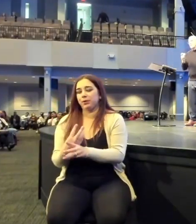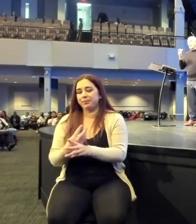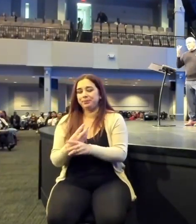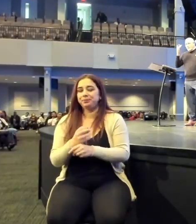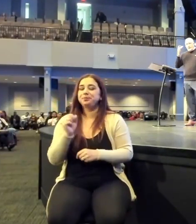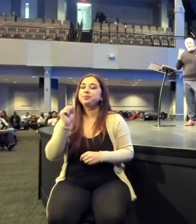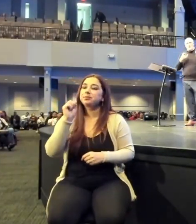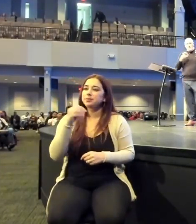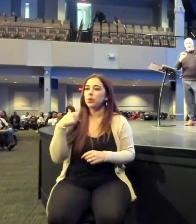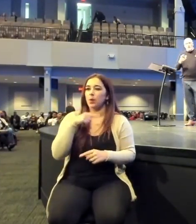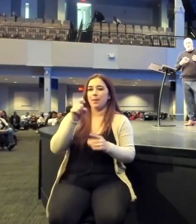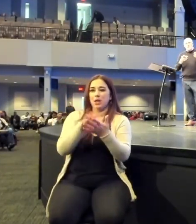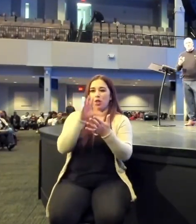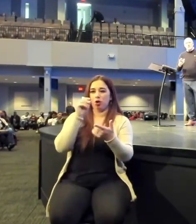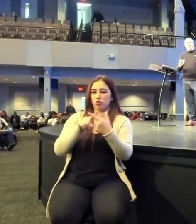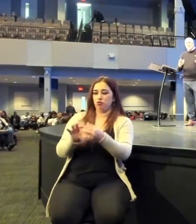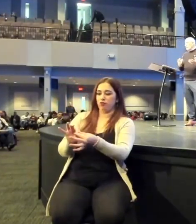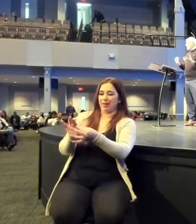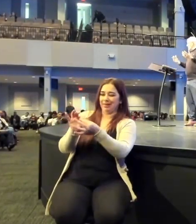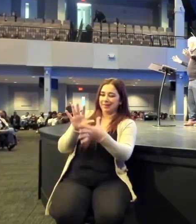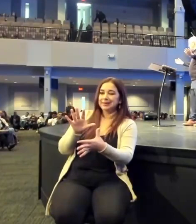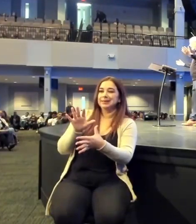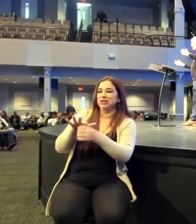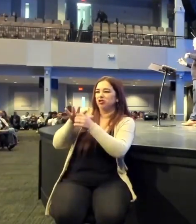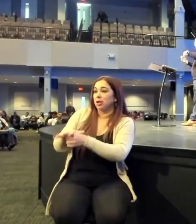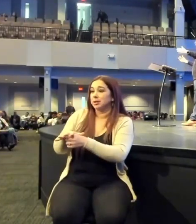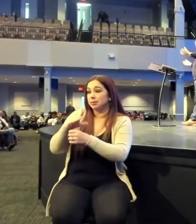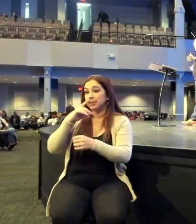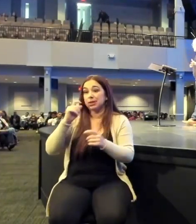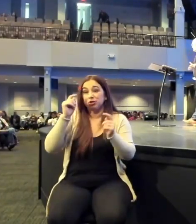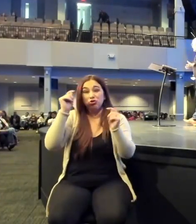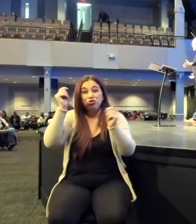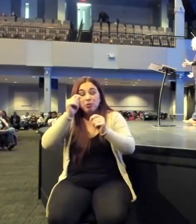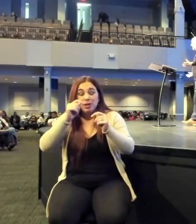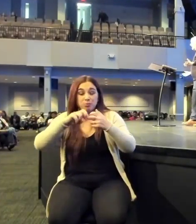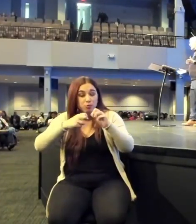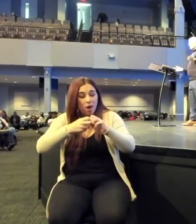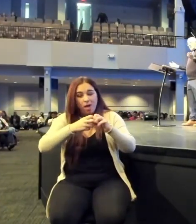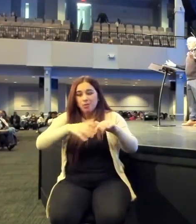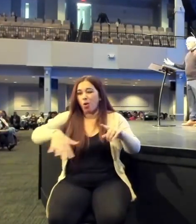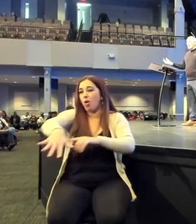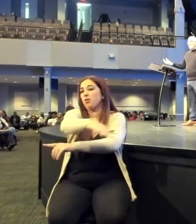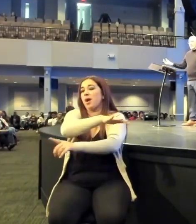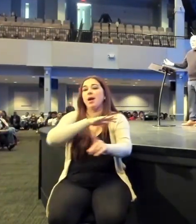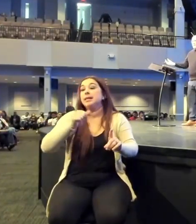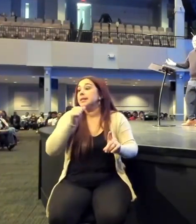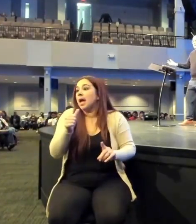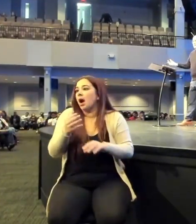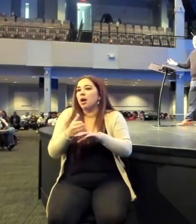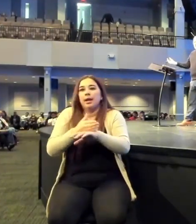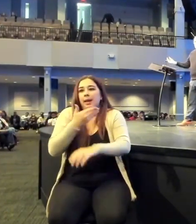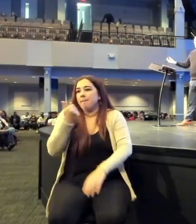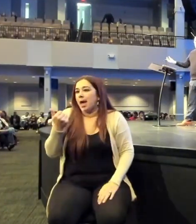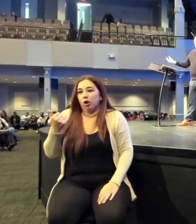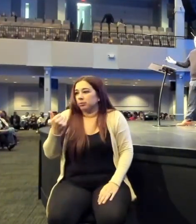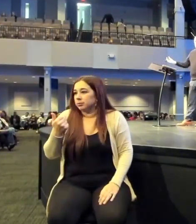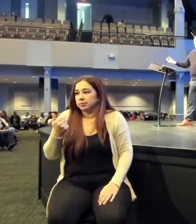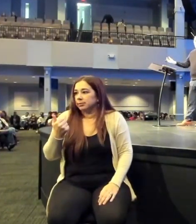world. So we've got to learn to release the stuff because there's tribulation all around us. And it's not going to get better, is